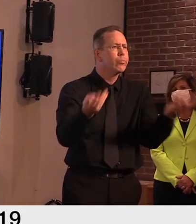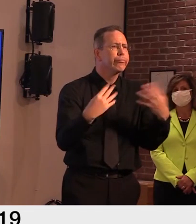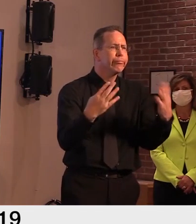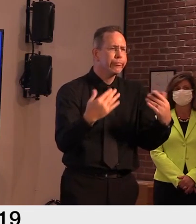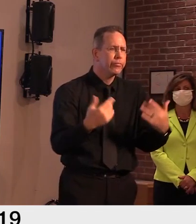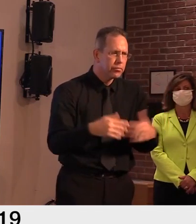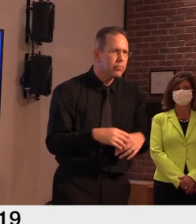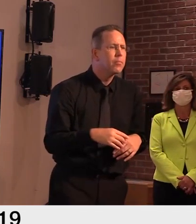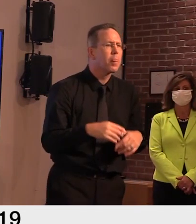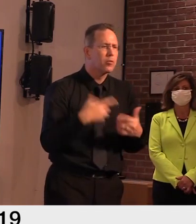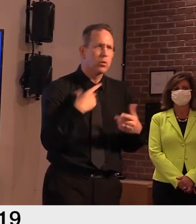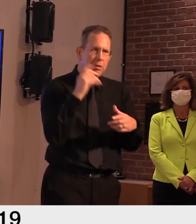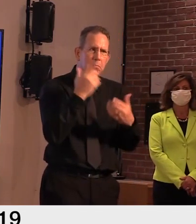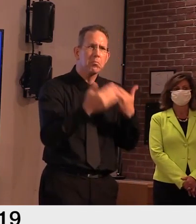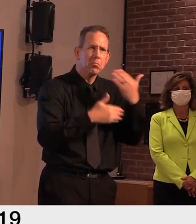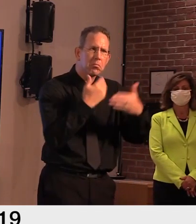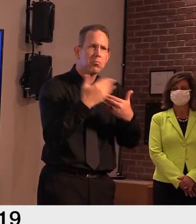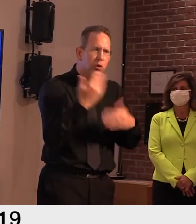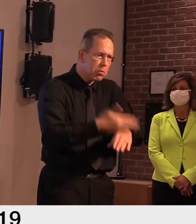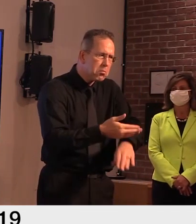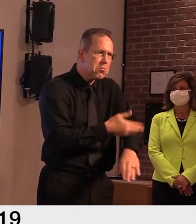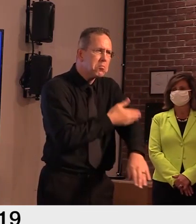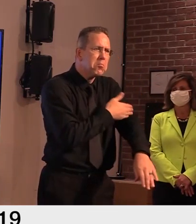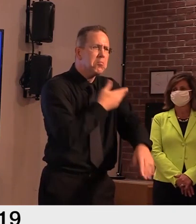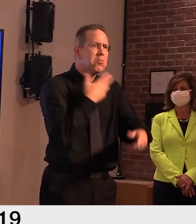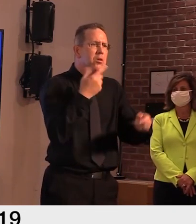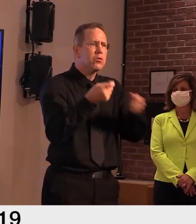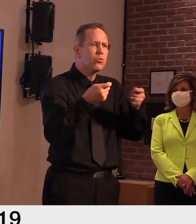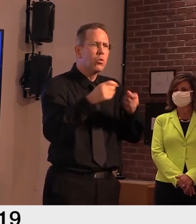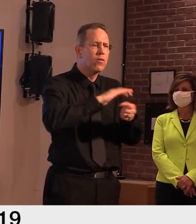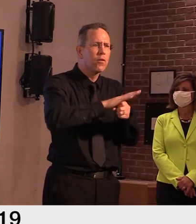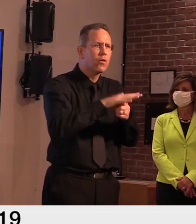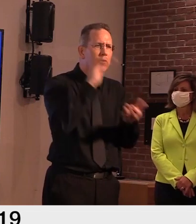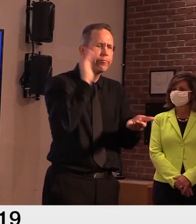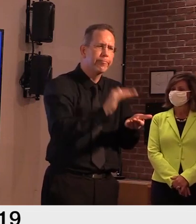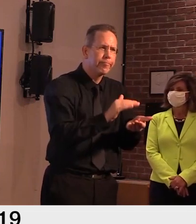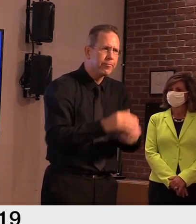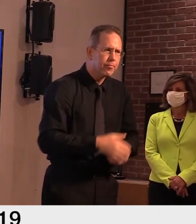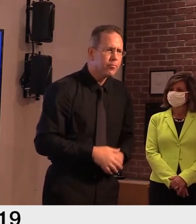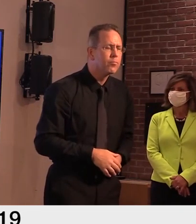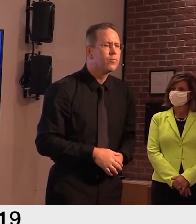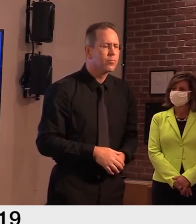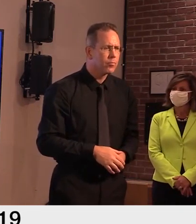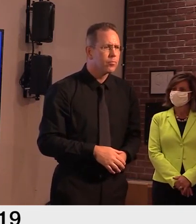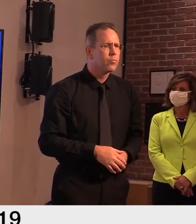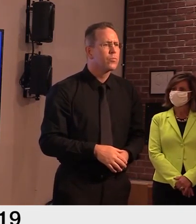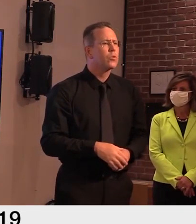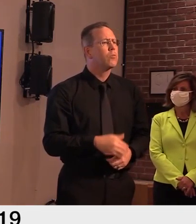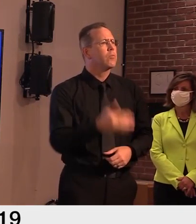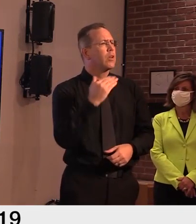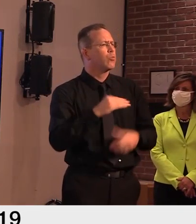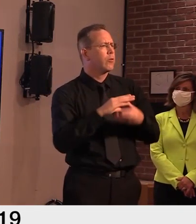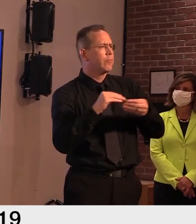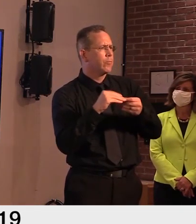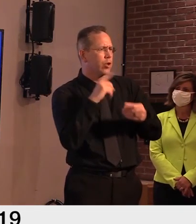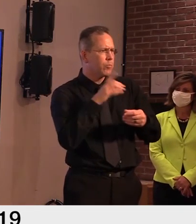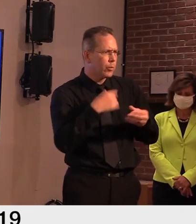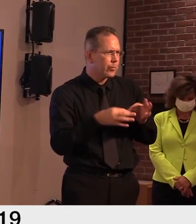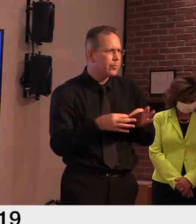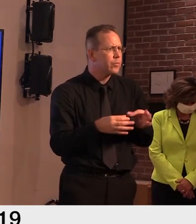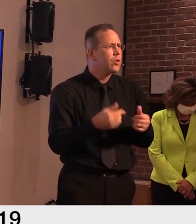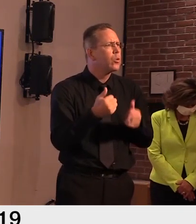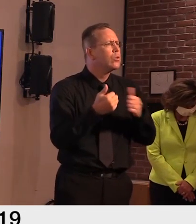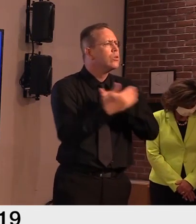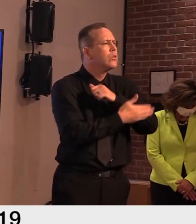visit Vermont freely. Again, this is about double the number that we had at the beginning of this process just 2 weeks ago. So it shows you